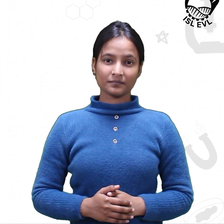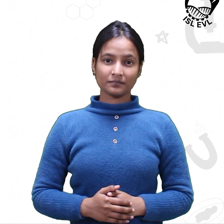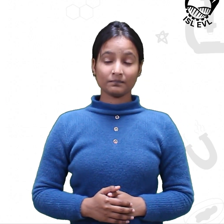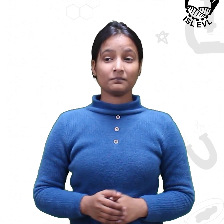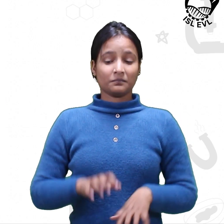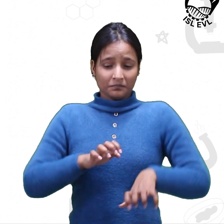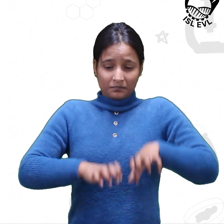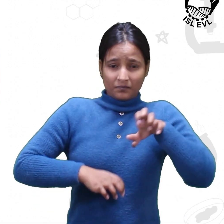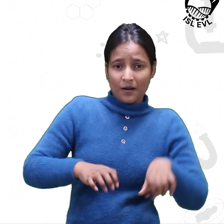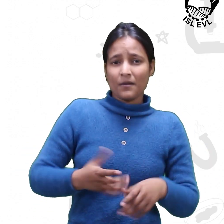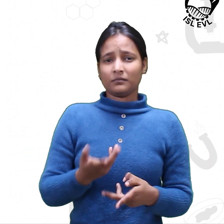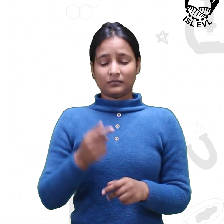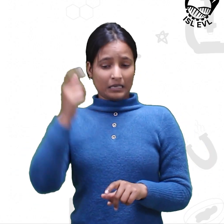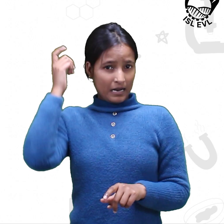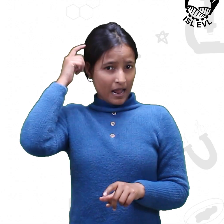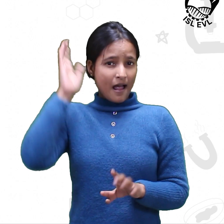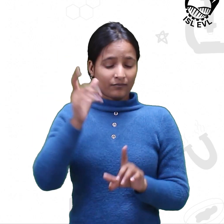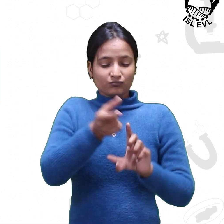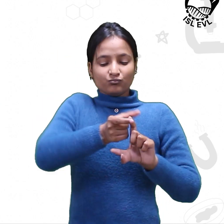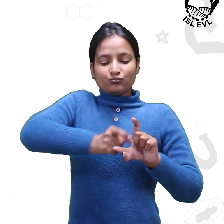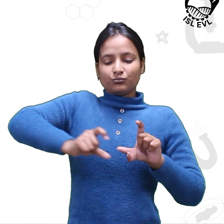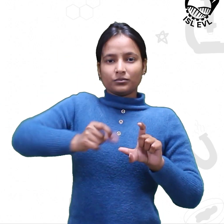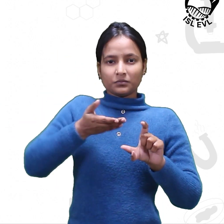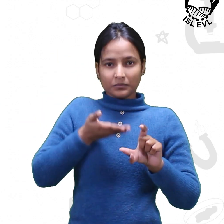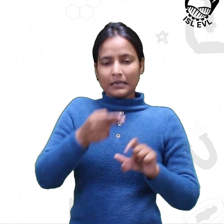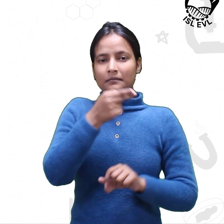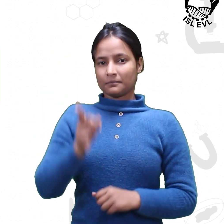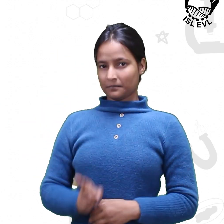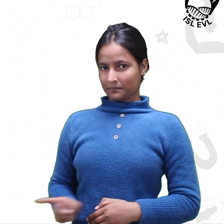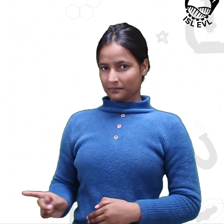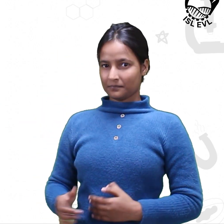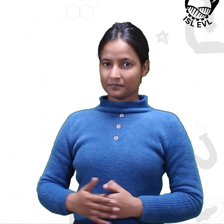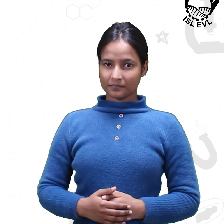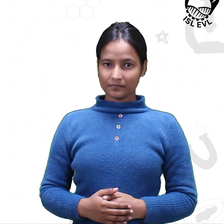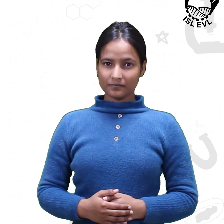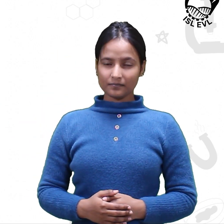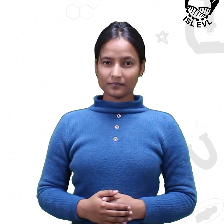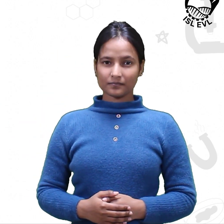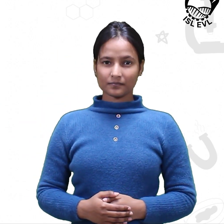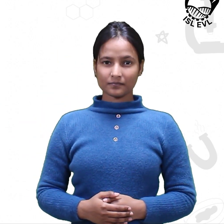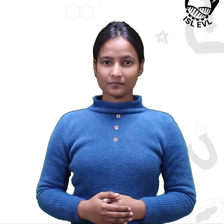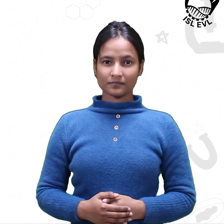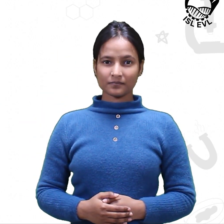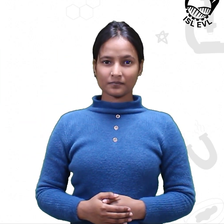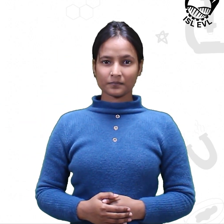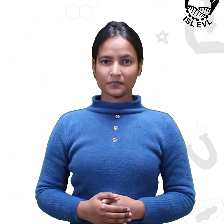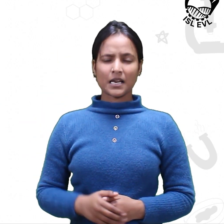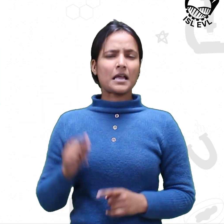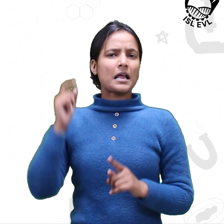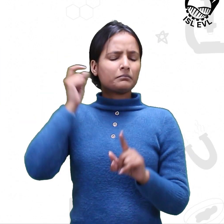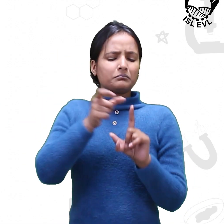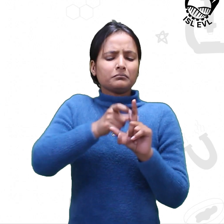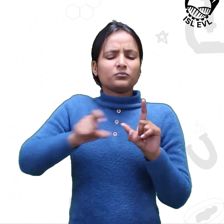In mammals, hippocampus seems to have a specific role in this. So there was this patient in